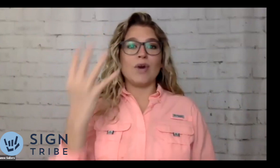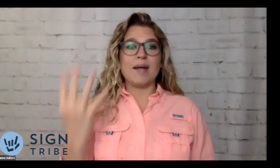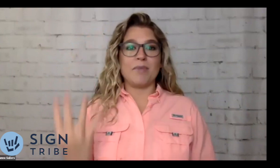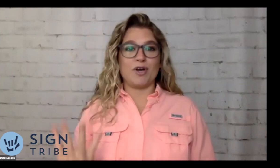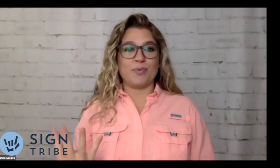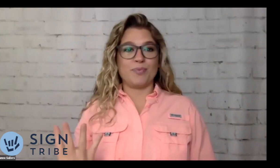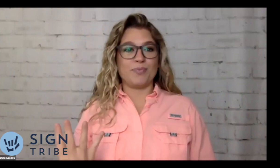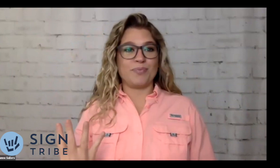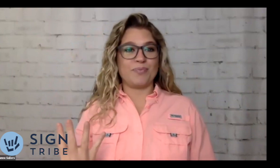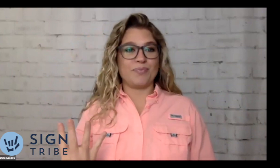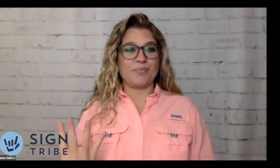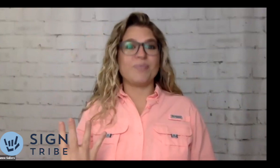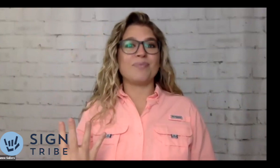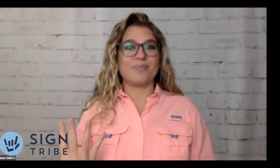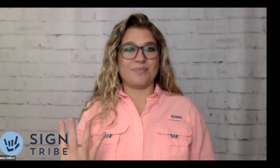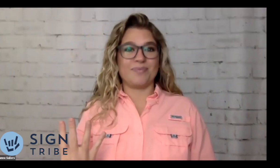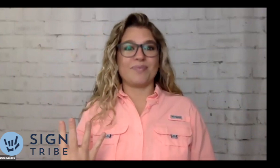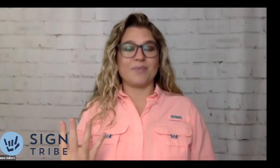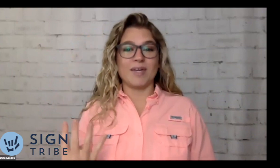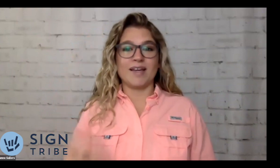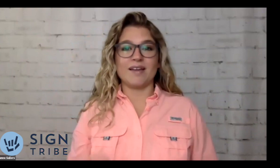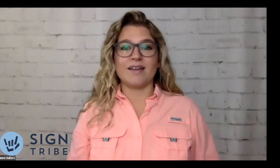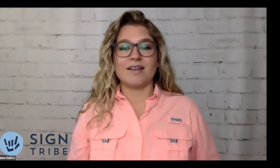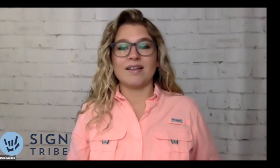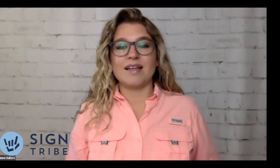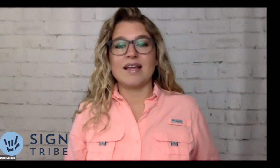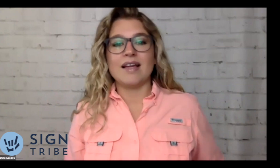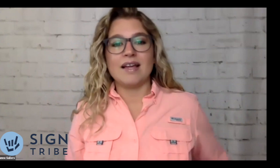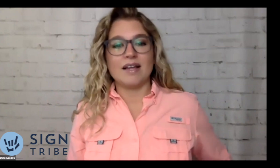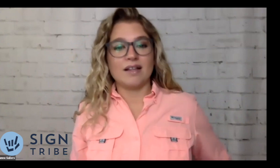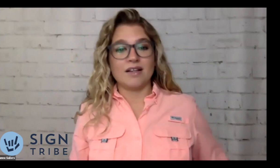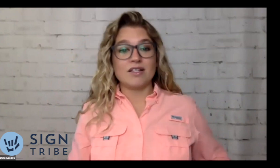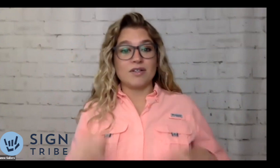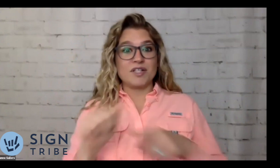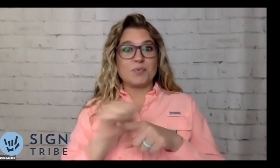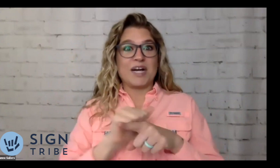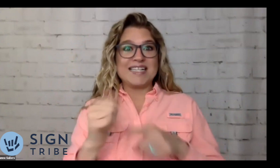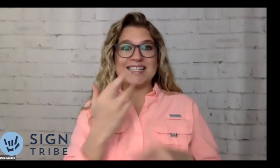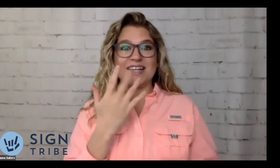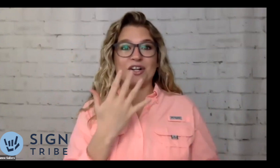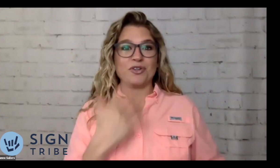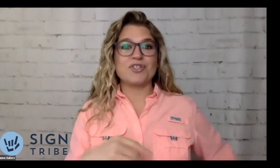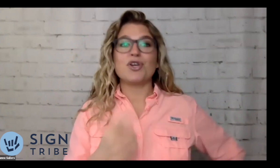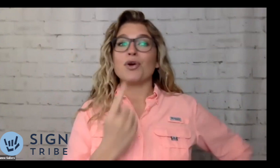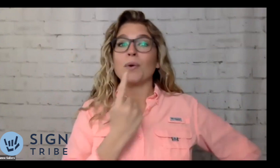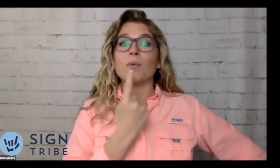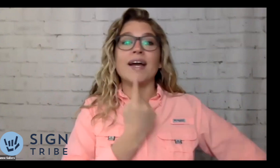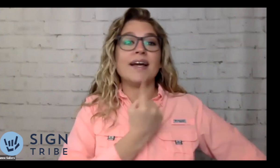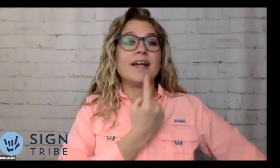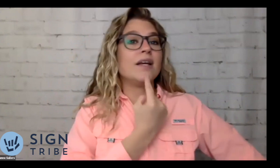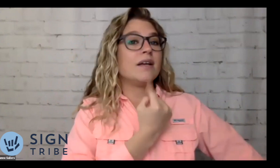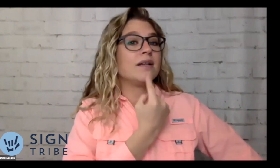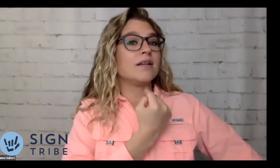Rainbow. Okay. So let's practice the colors. Red,